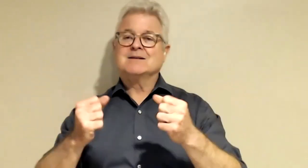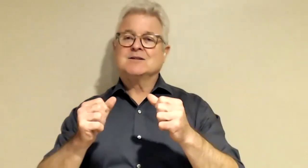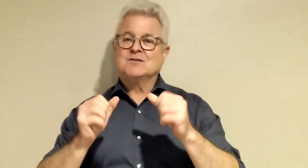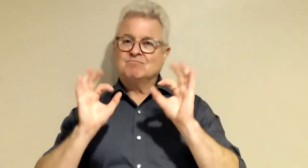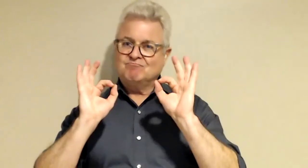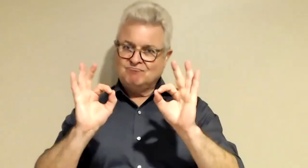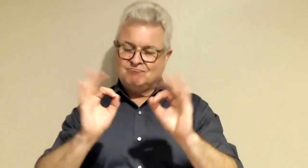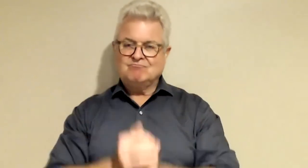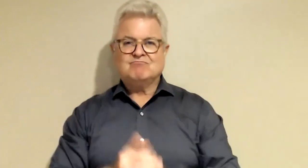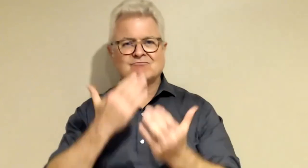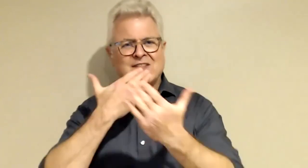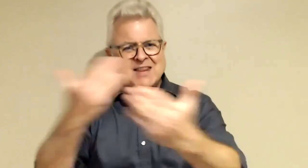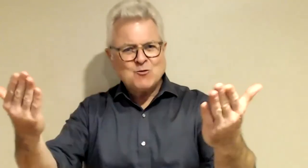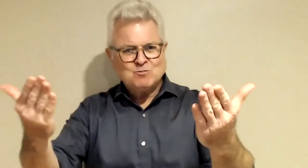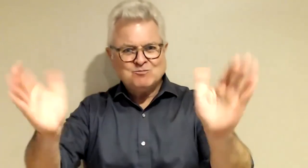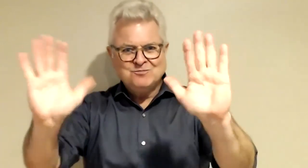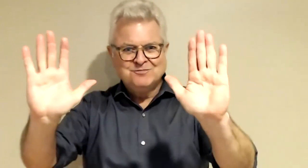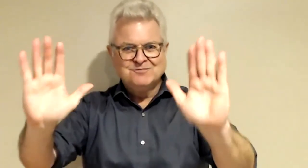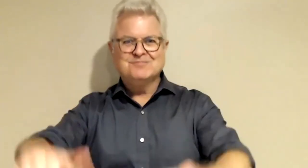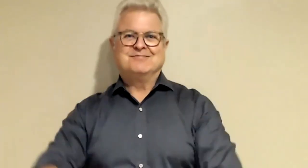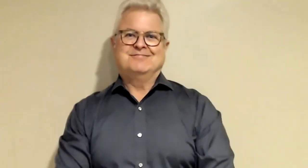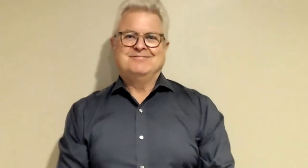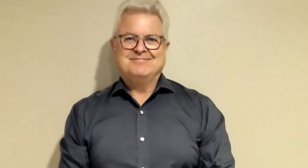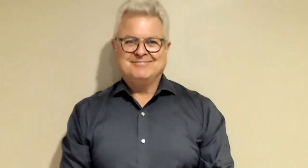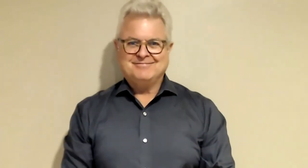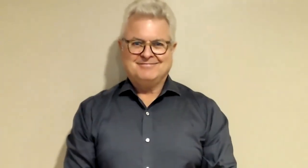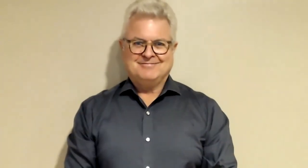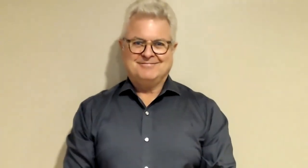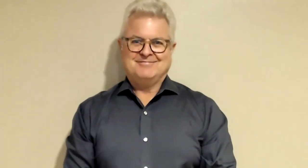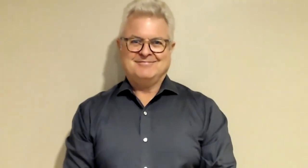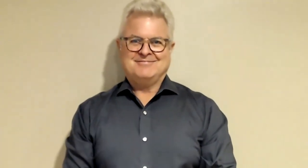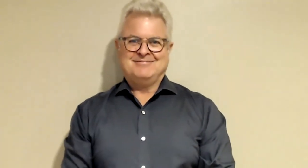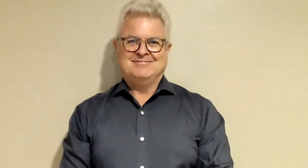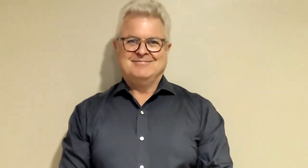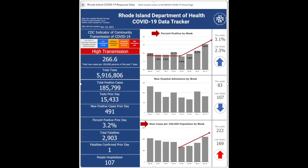and healthy and enjoy yourself. Thank you again. Bye-bye.